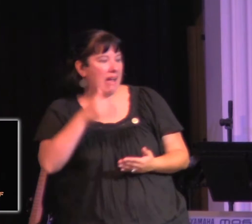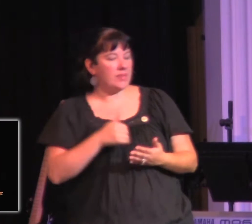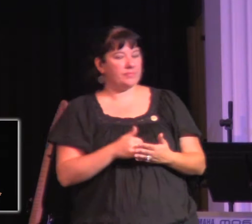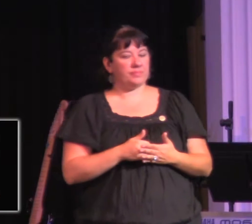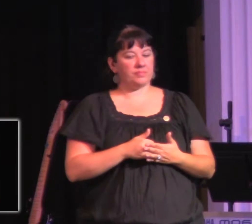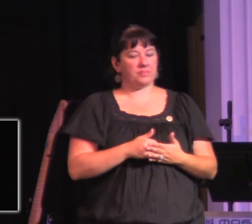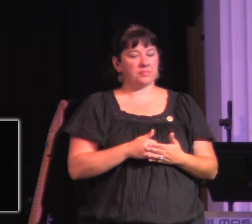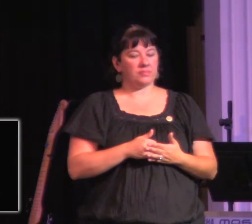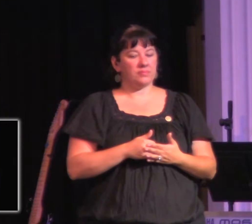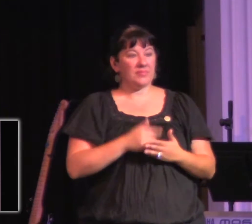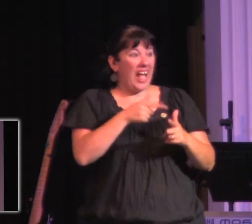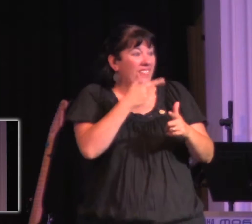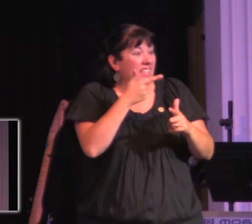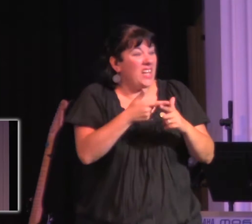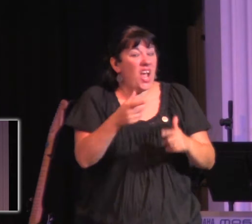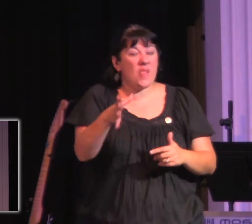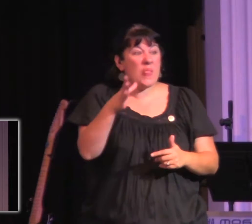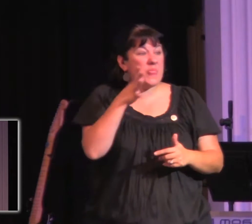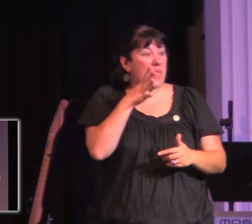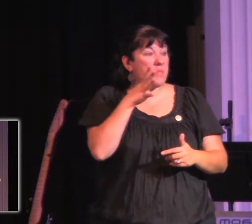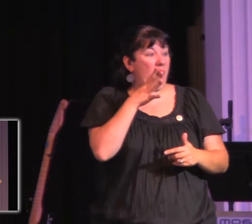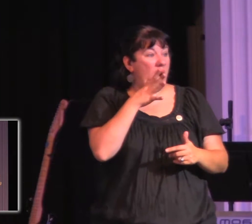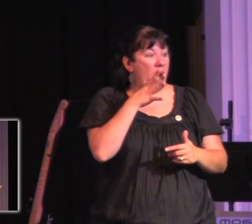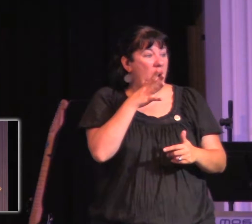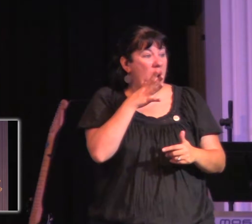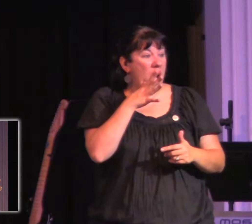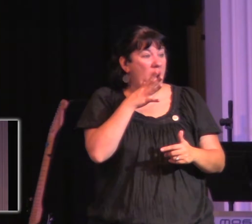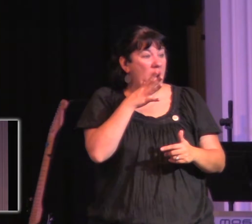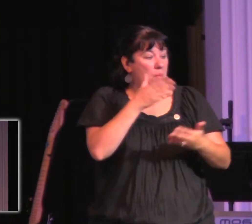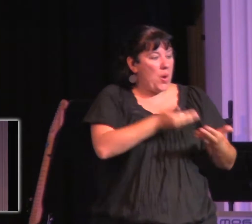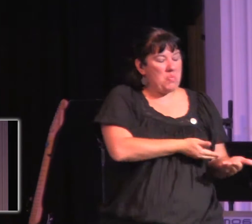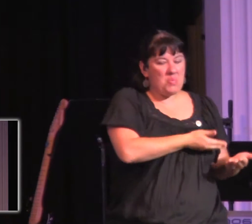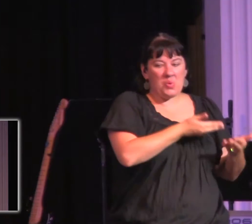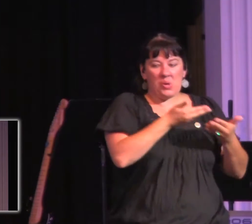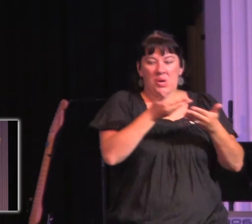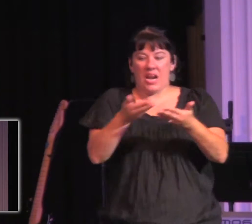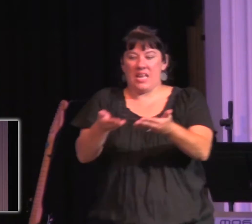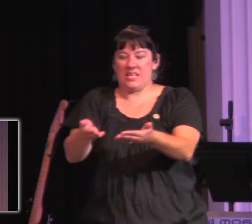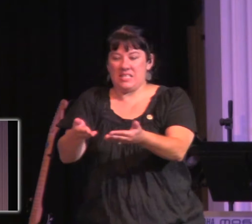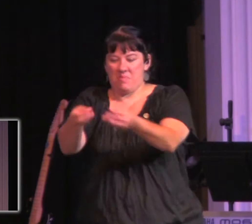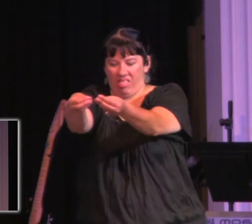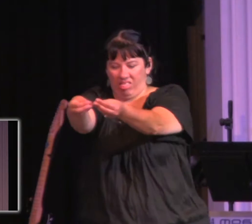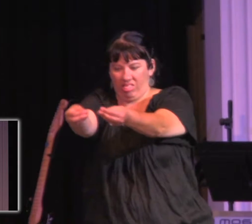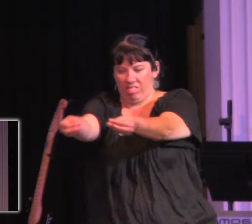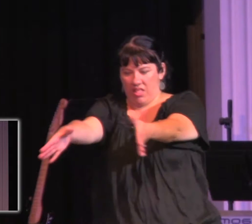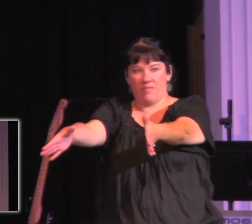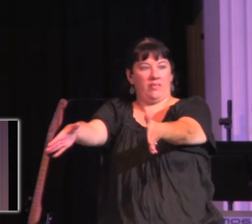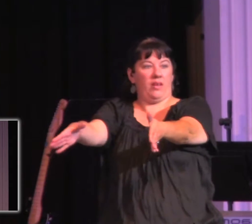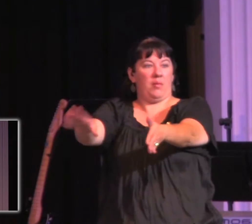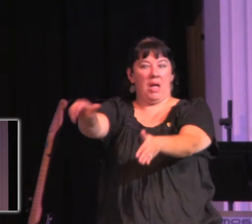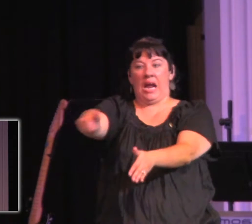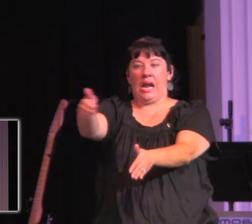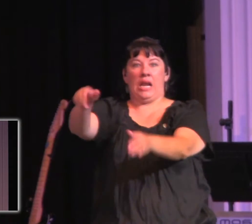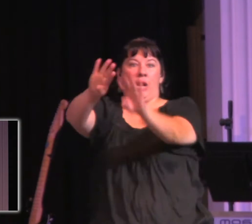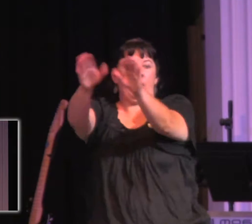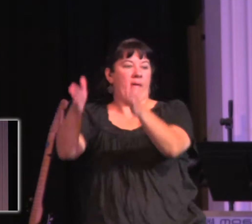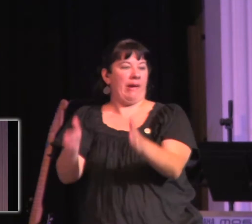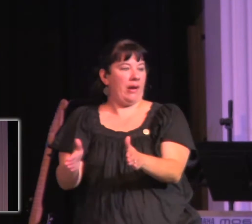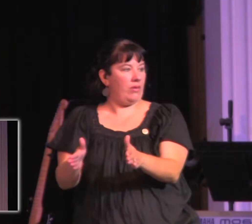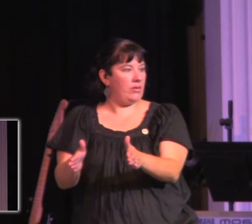leaves them there, turns around for them never to see their mother again or never see her until they're grown. No